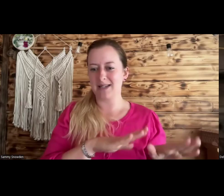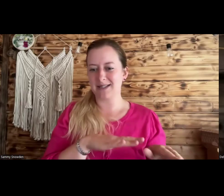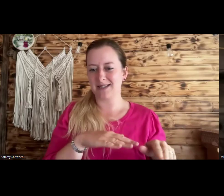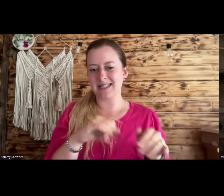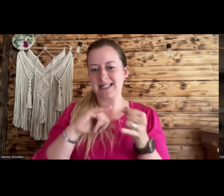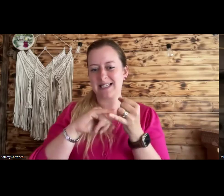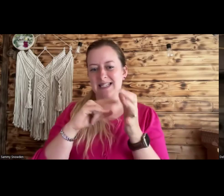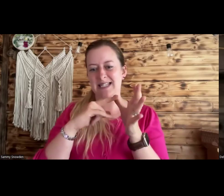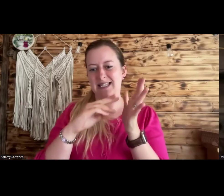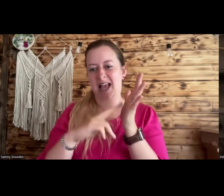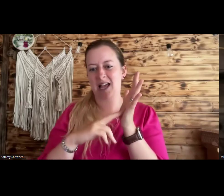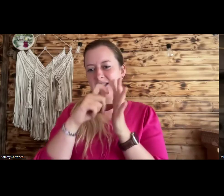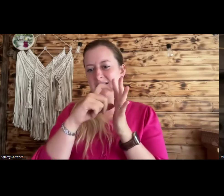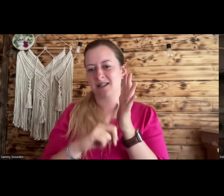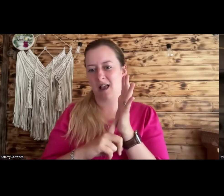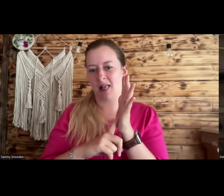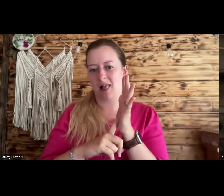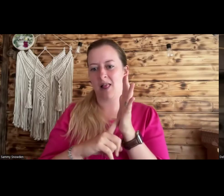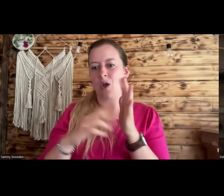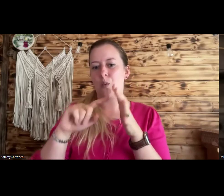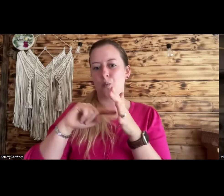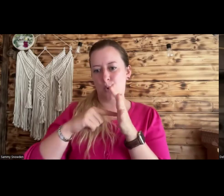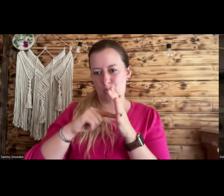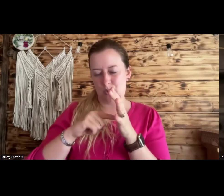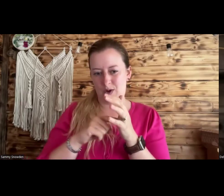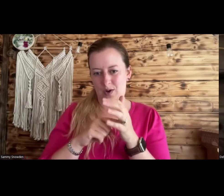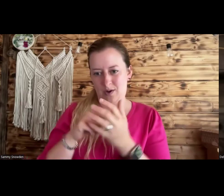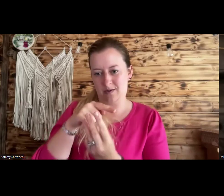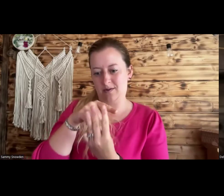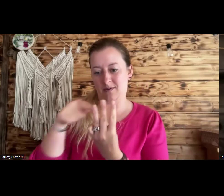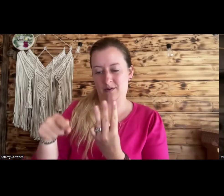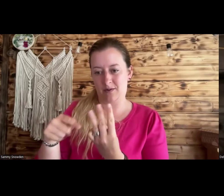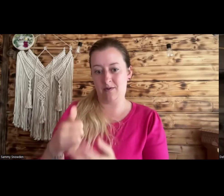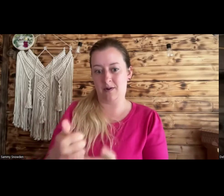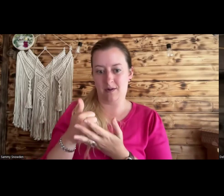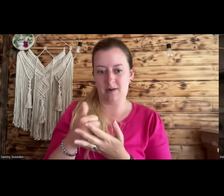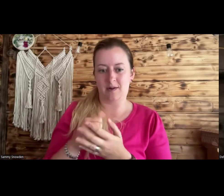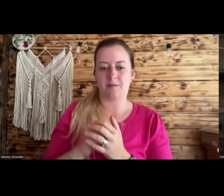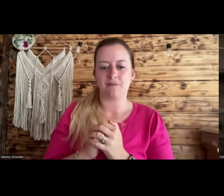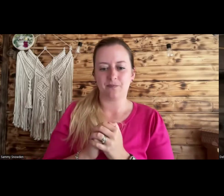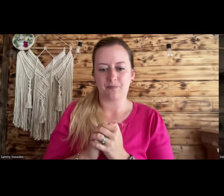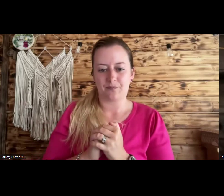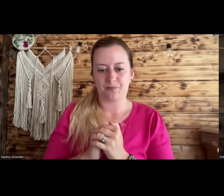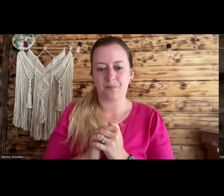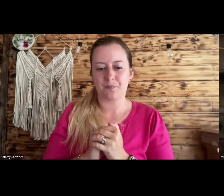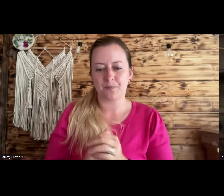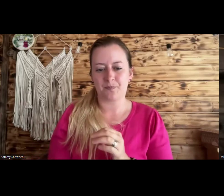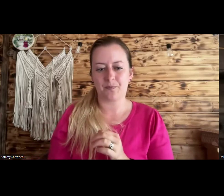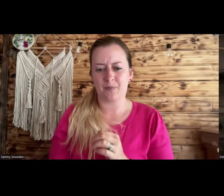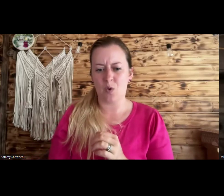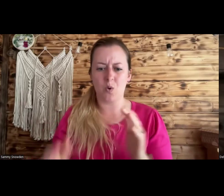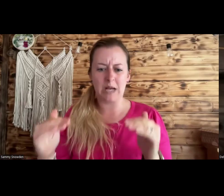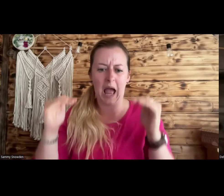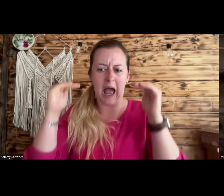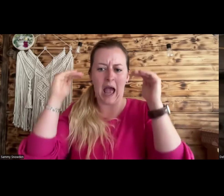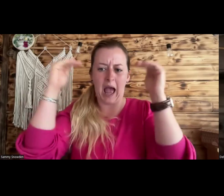in sesquiterpenes, which actually can break the blood-brain barrier, which can really affect the cells in our brain. So this is a great